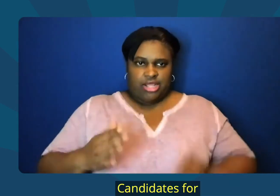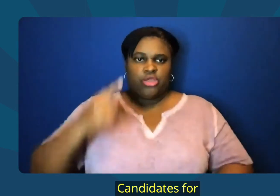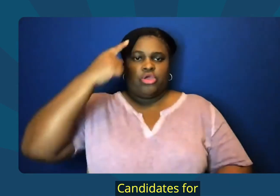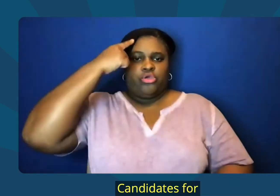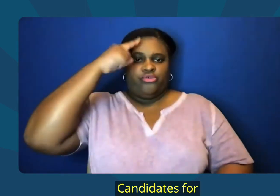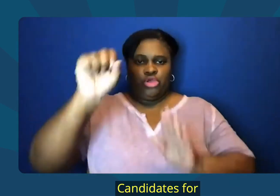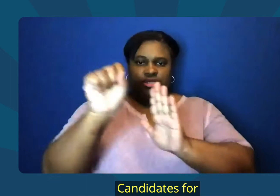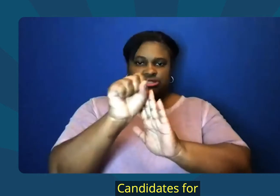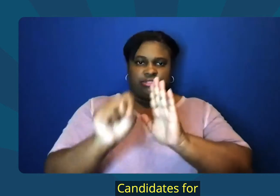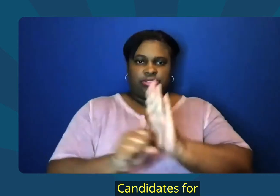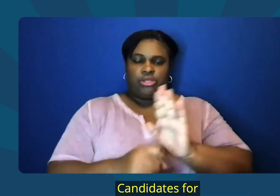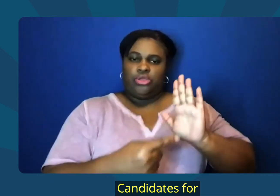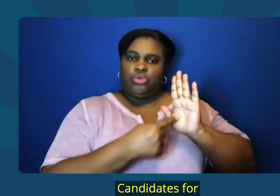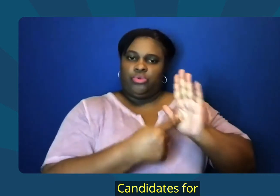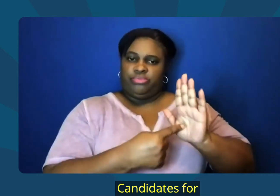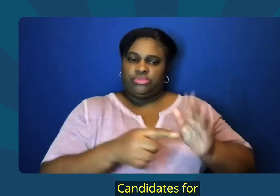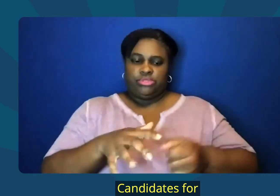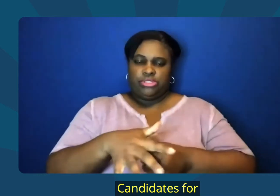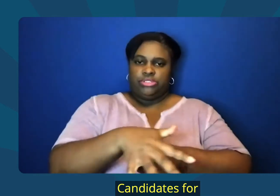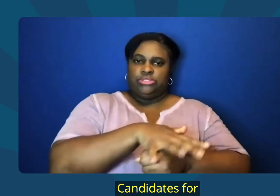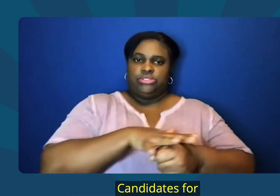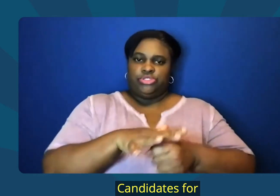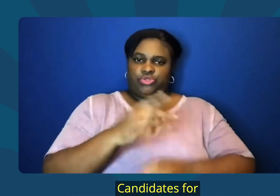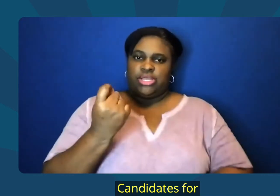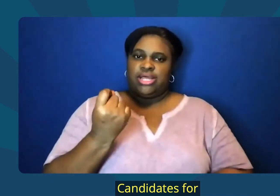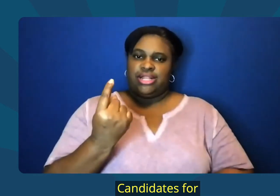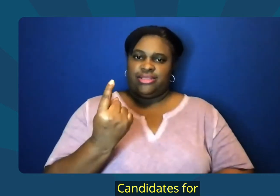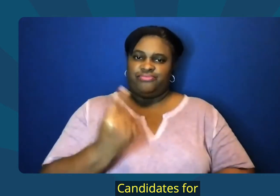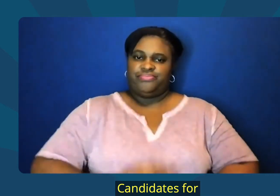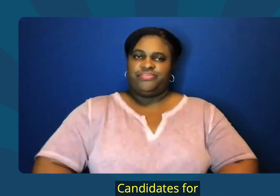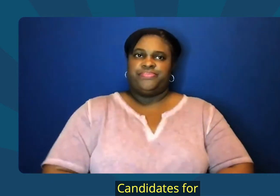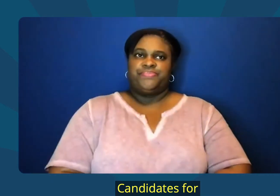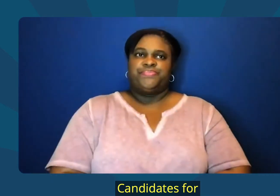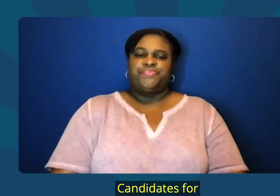Candidates for State Representative, District 11.